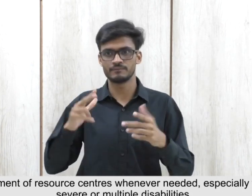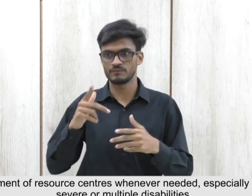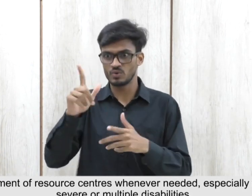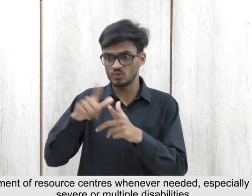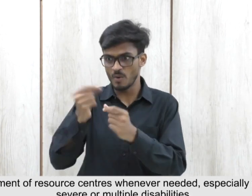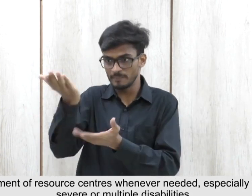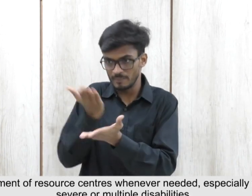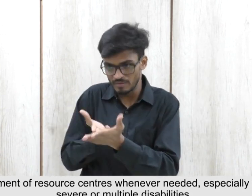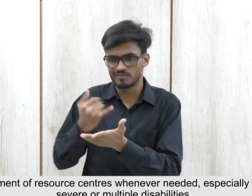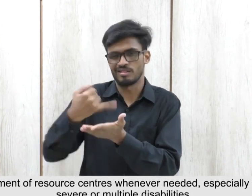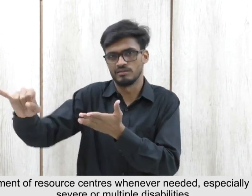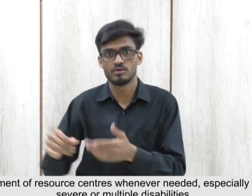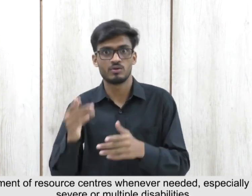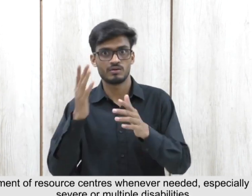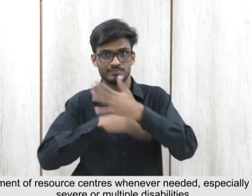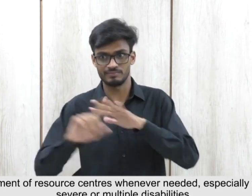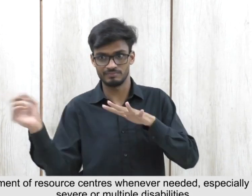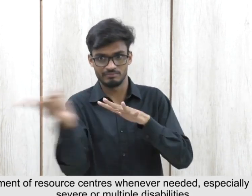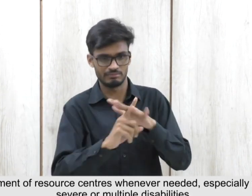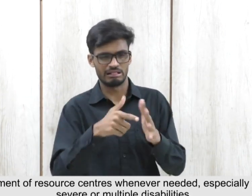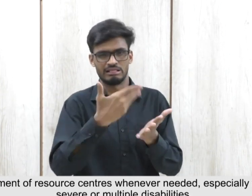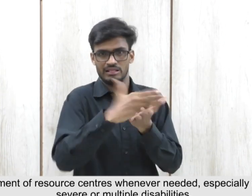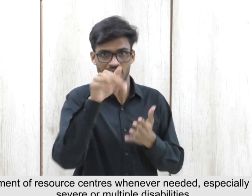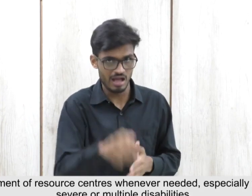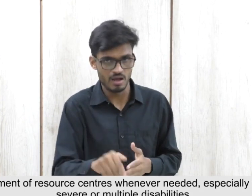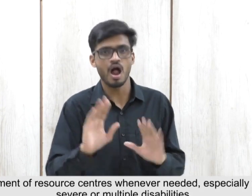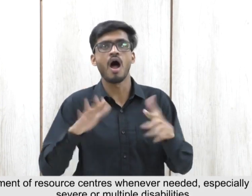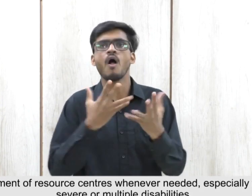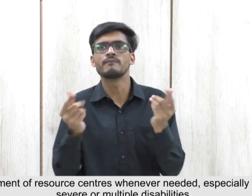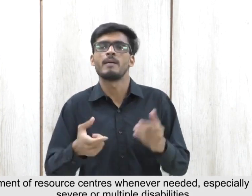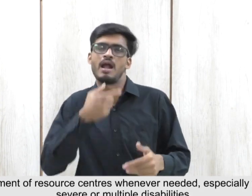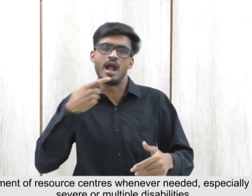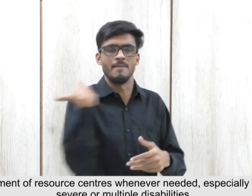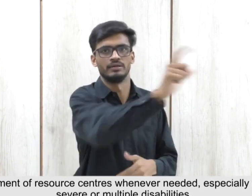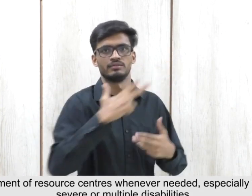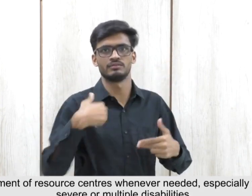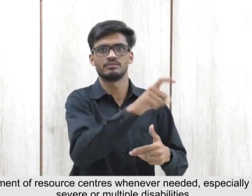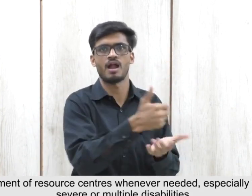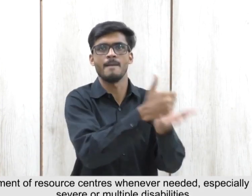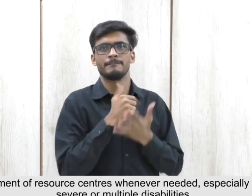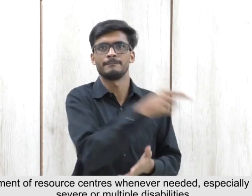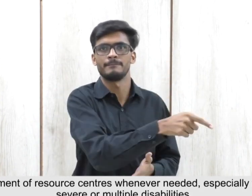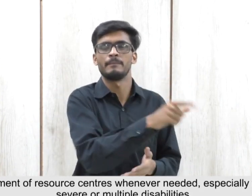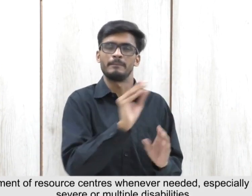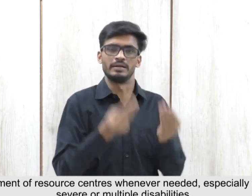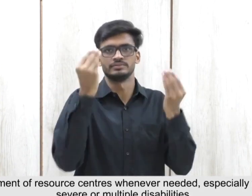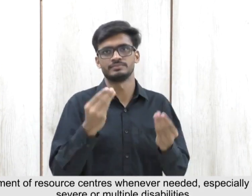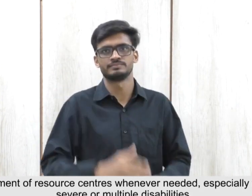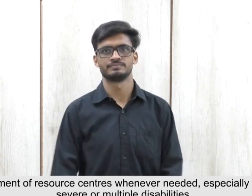whenever needed, especially for children with severe or multiple disabilities.